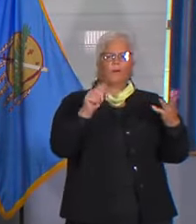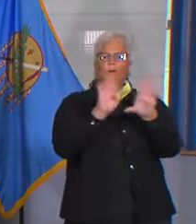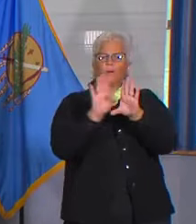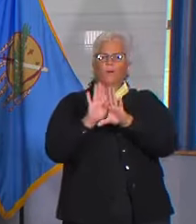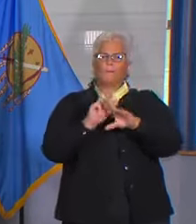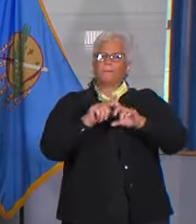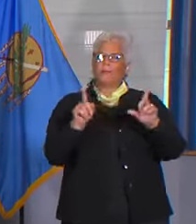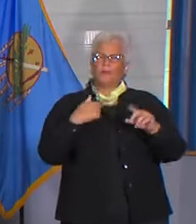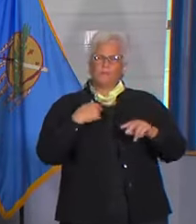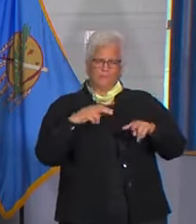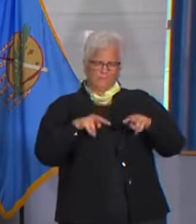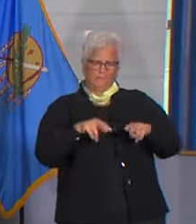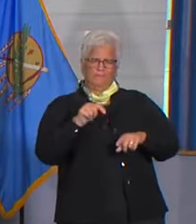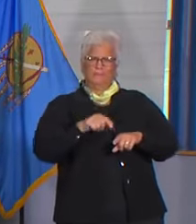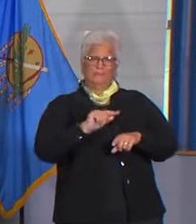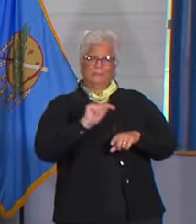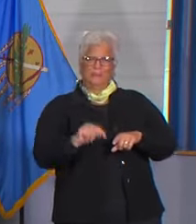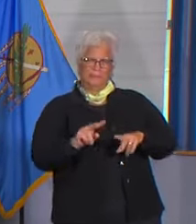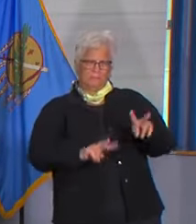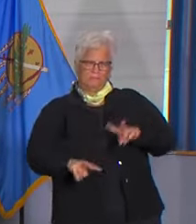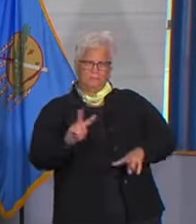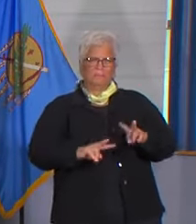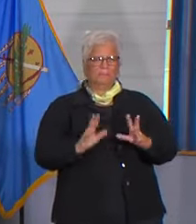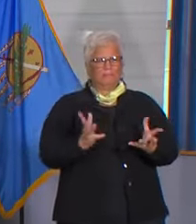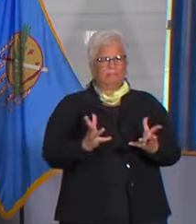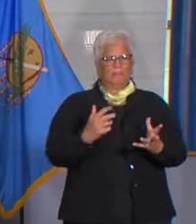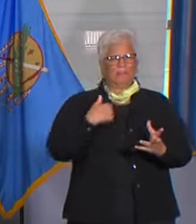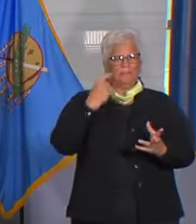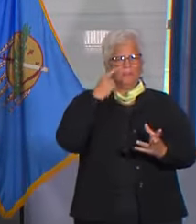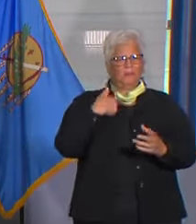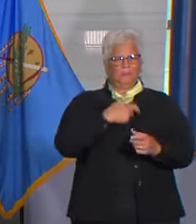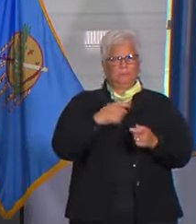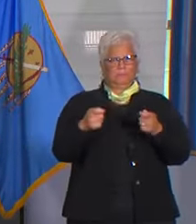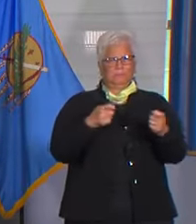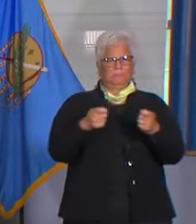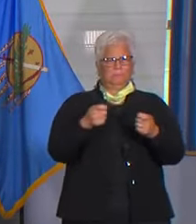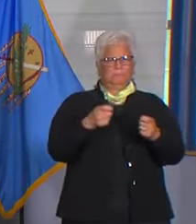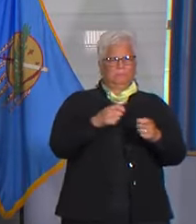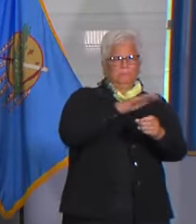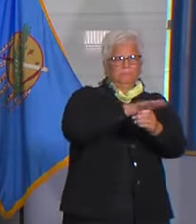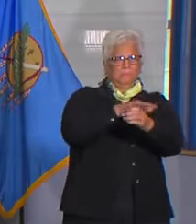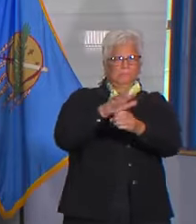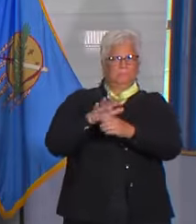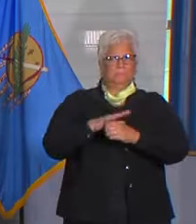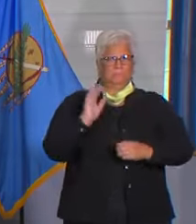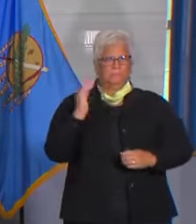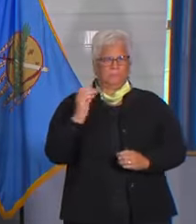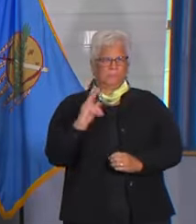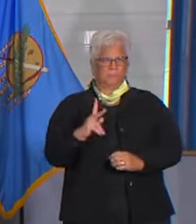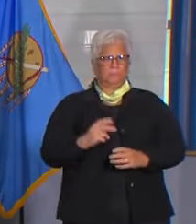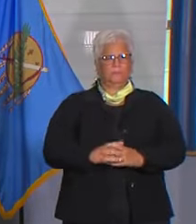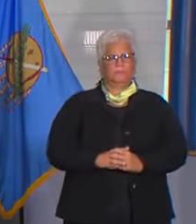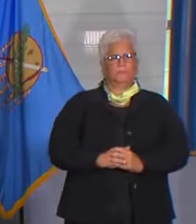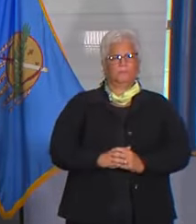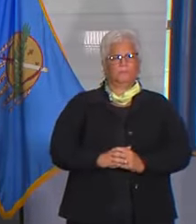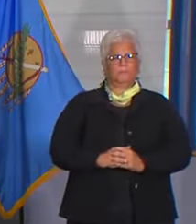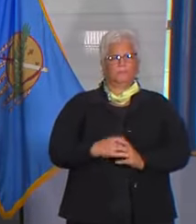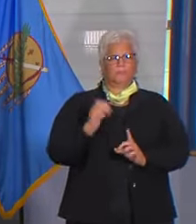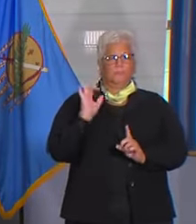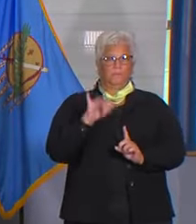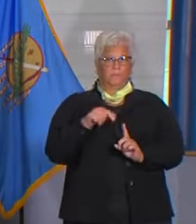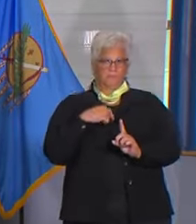when we look at the actual contact tracing data here in Tulsa on what's causing the spread, restaurants and bars are not causing the